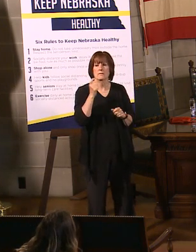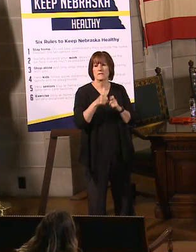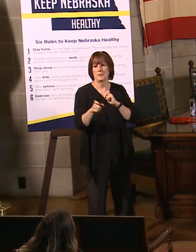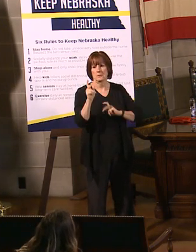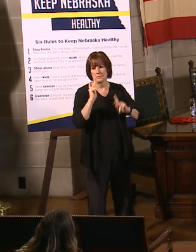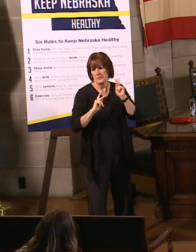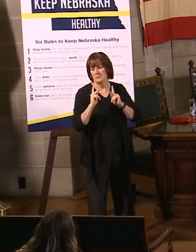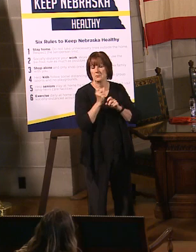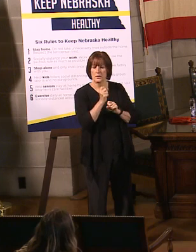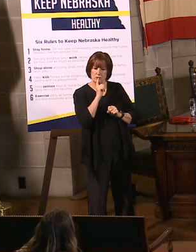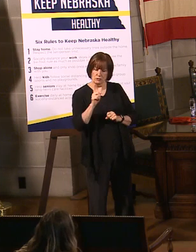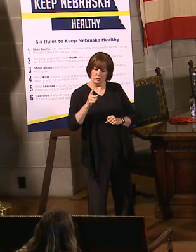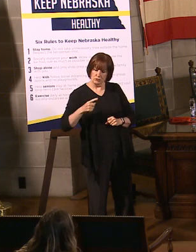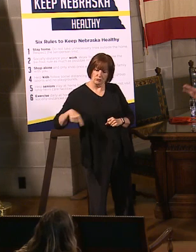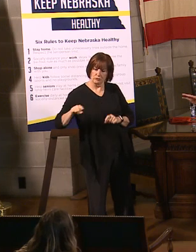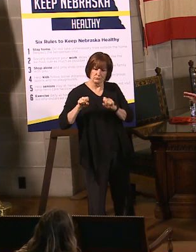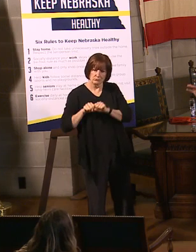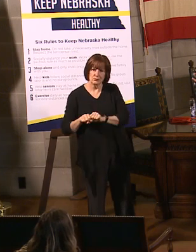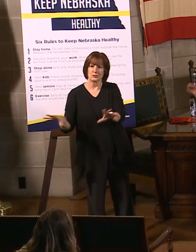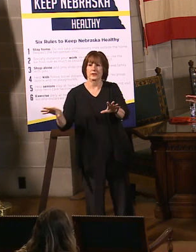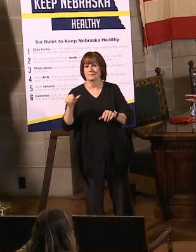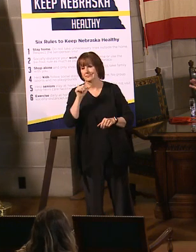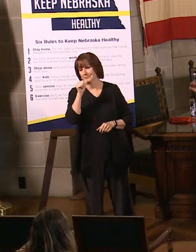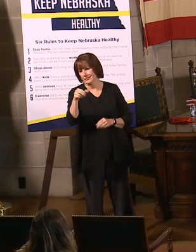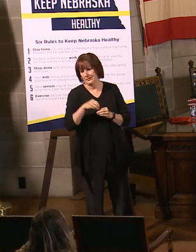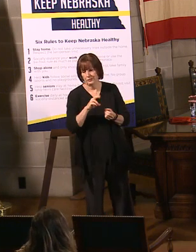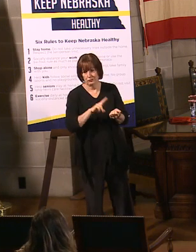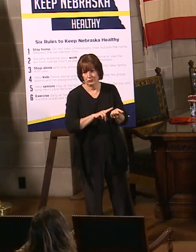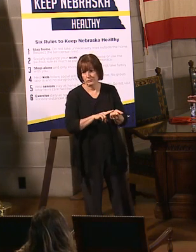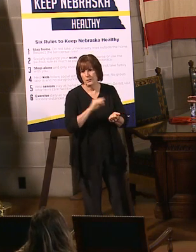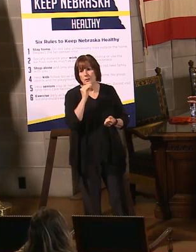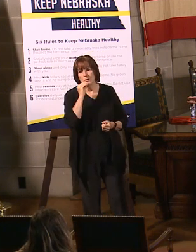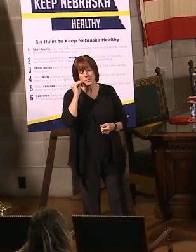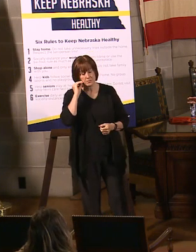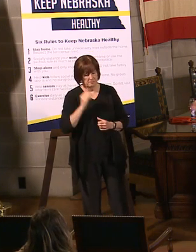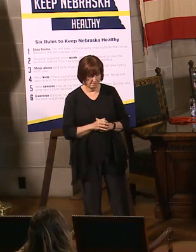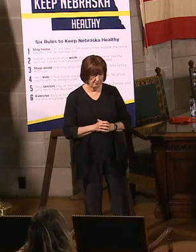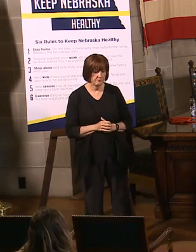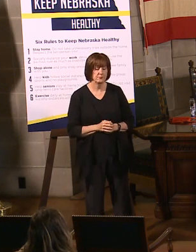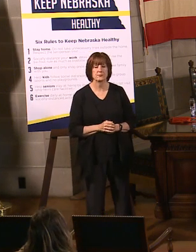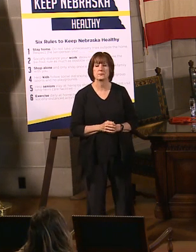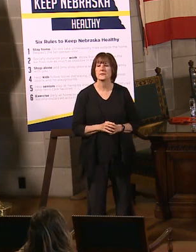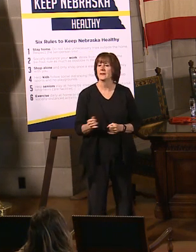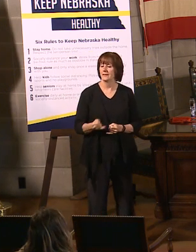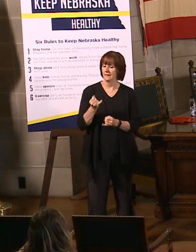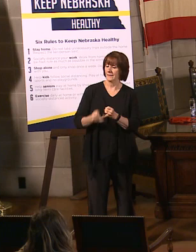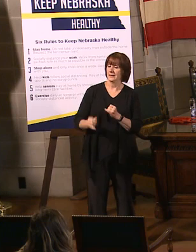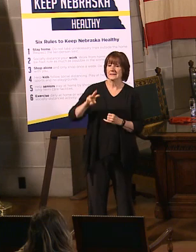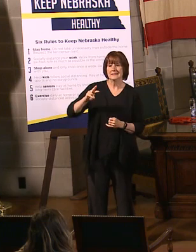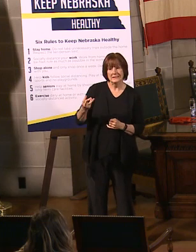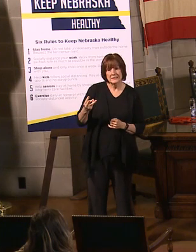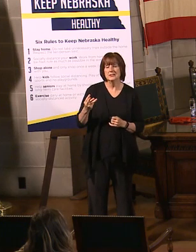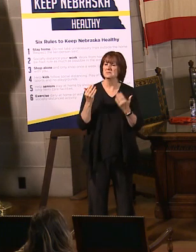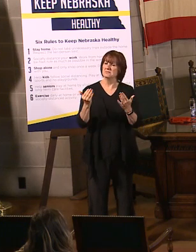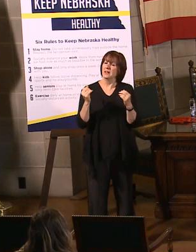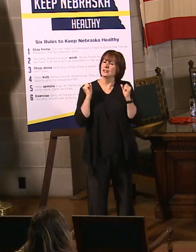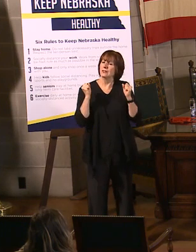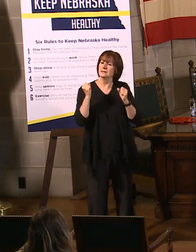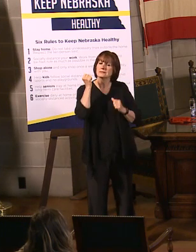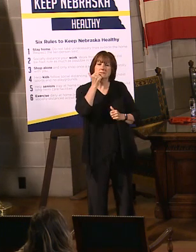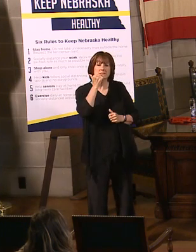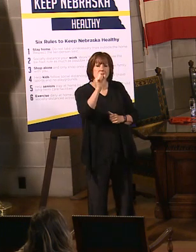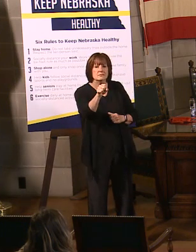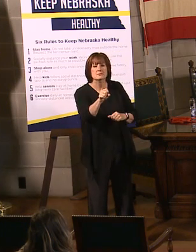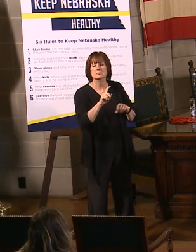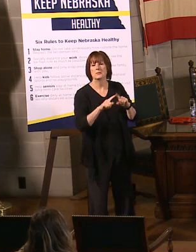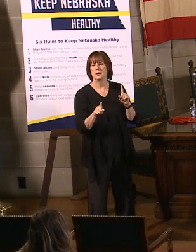so that we can make sure that we don't spread the virus to nursing homes or long-term care facilities. And then finally, 6, we want people to exercise daily,